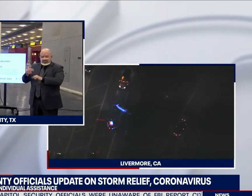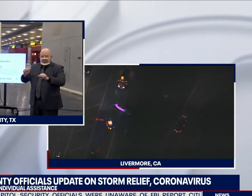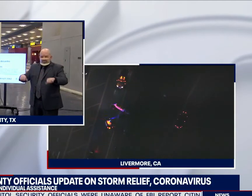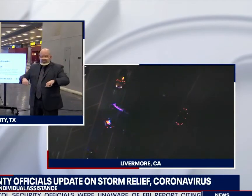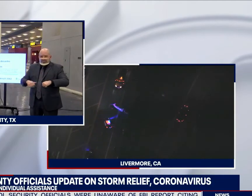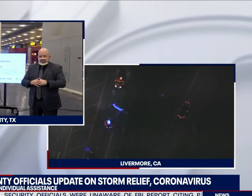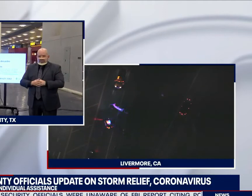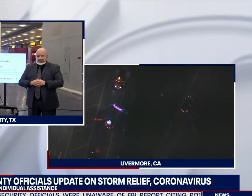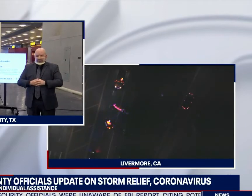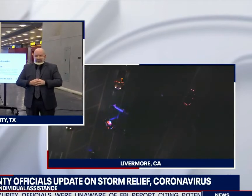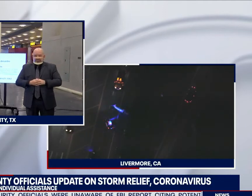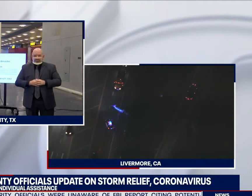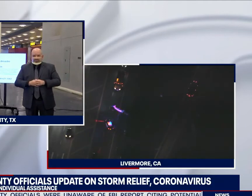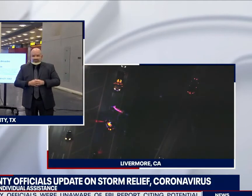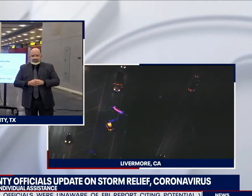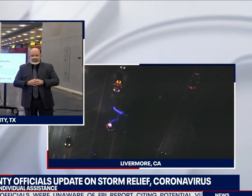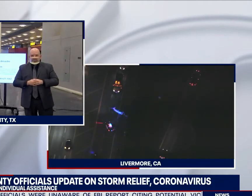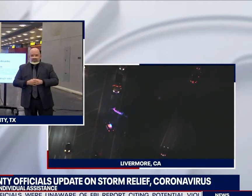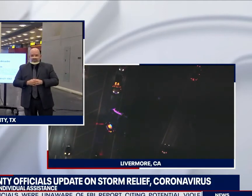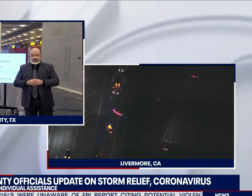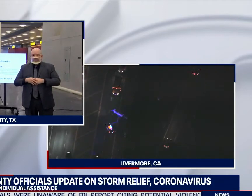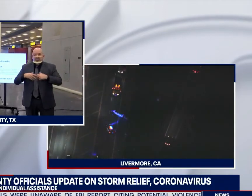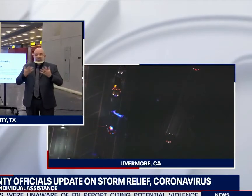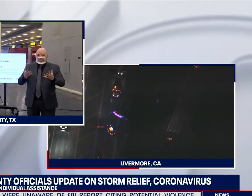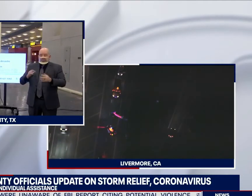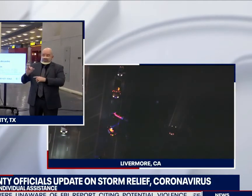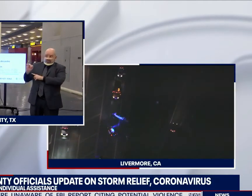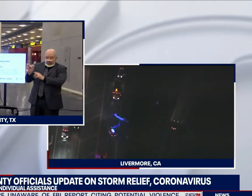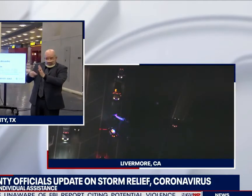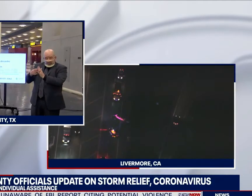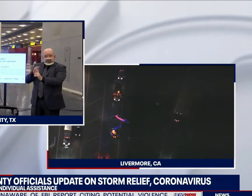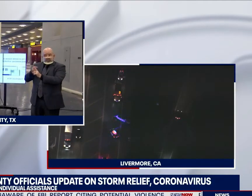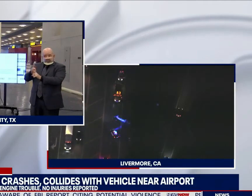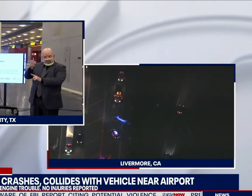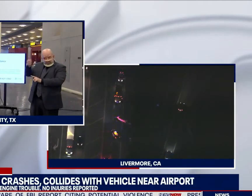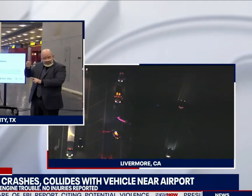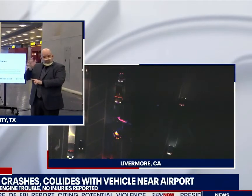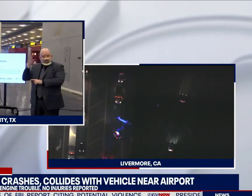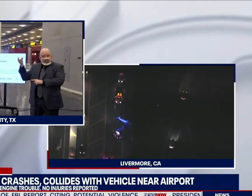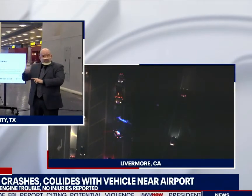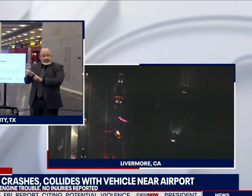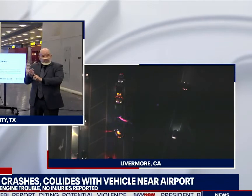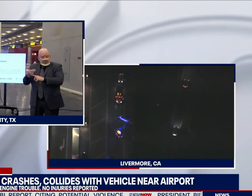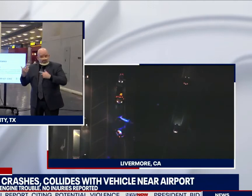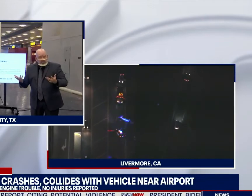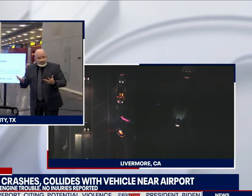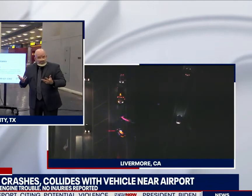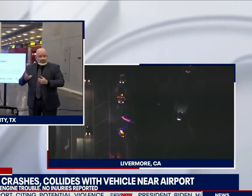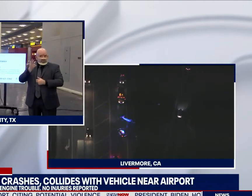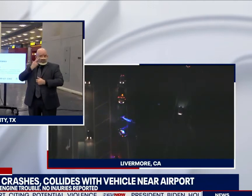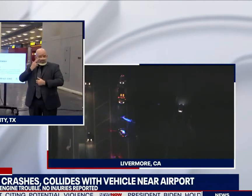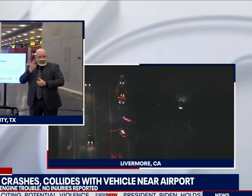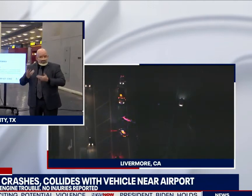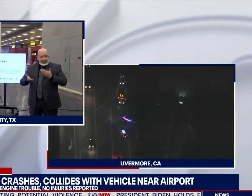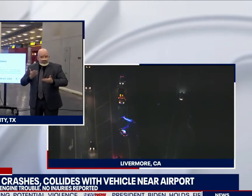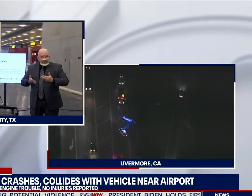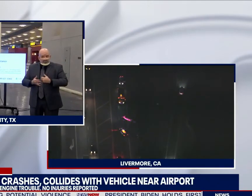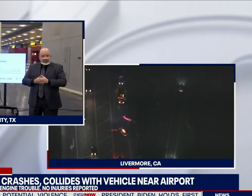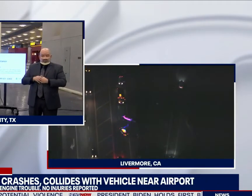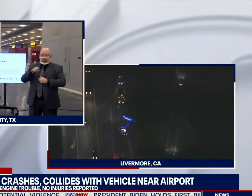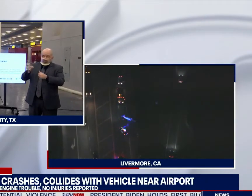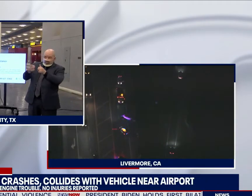for temporary housing. So that's something you you would submit to FEMA. Lodging expense reimbursement, kind of the same